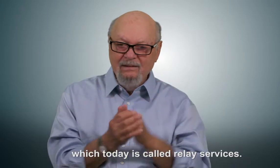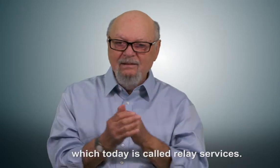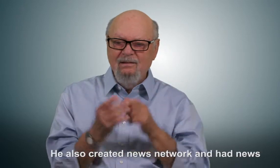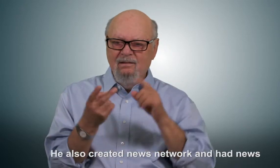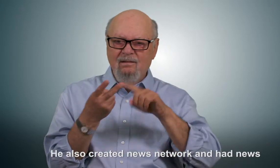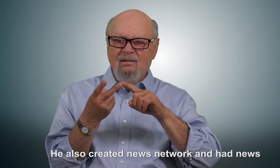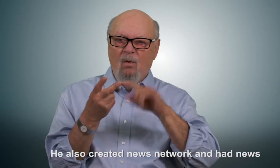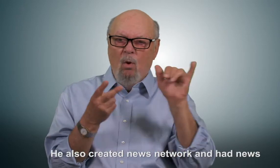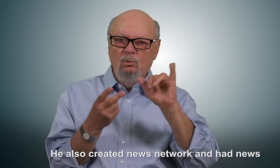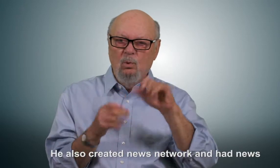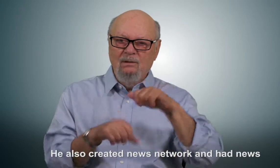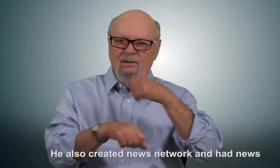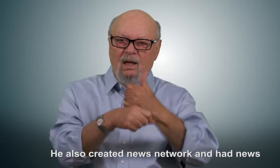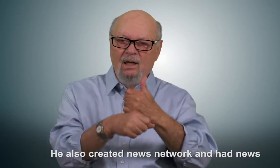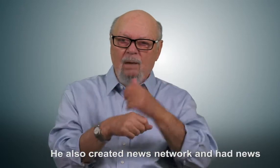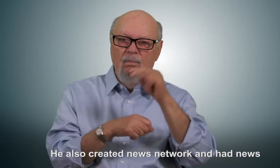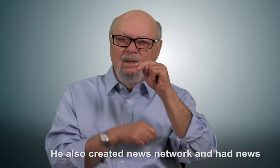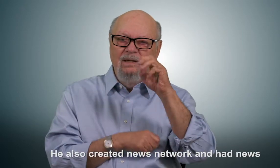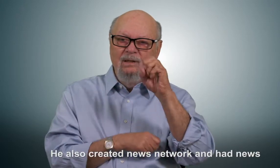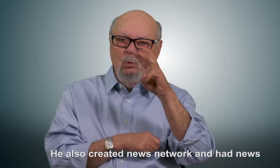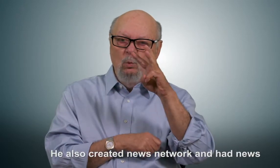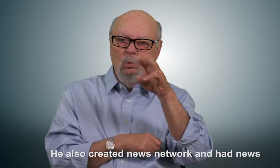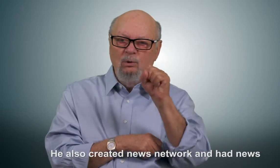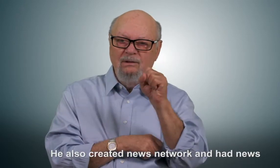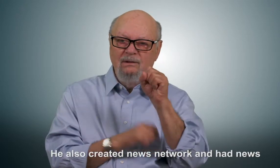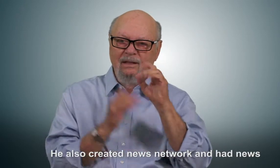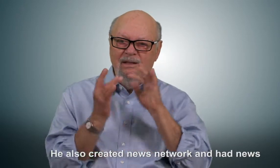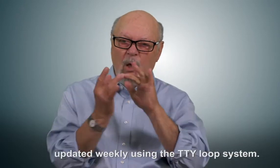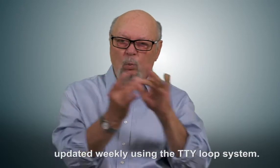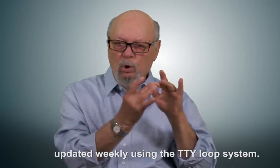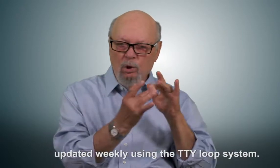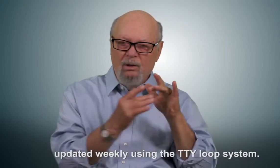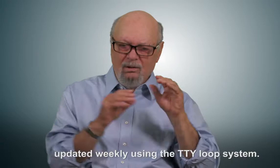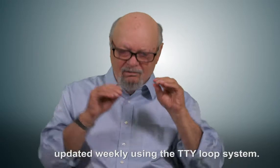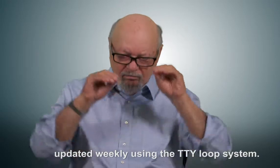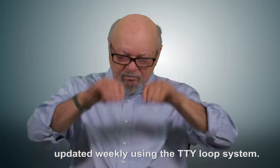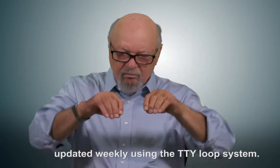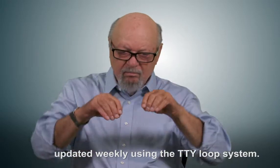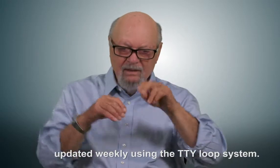He also created a news network and had news updated weekly using the TTY loop system.